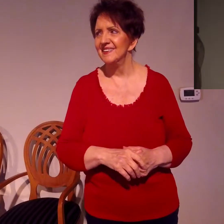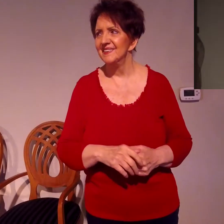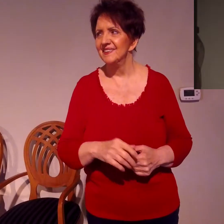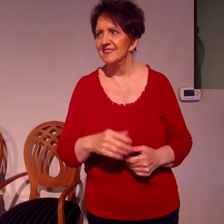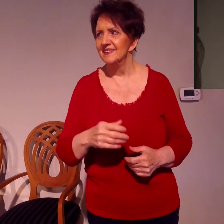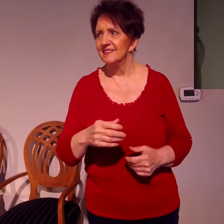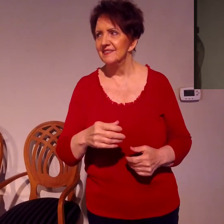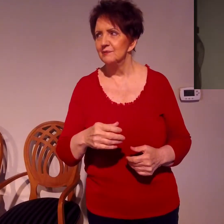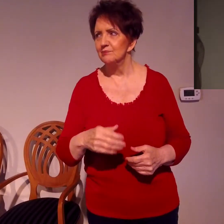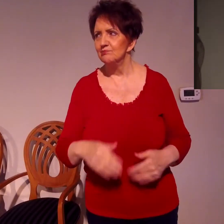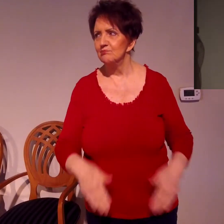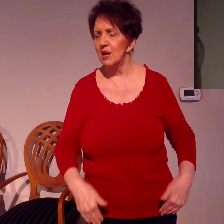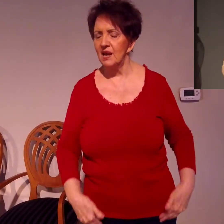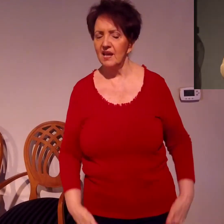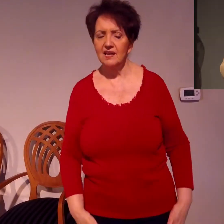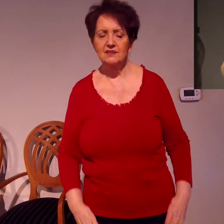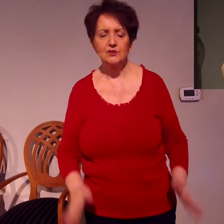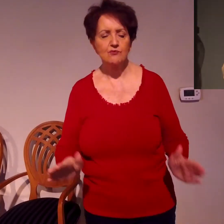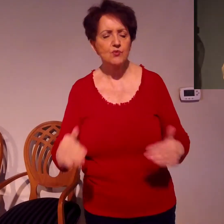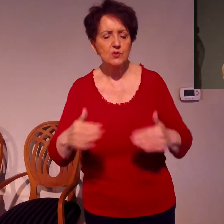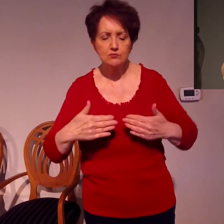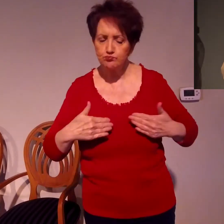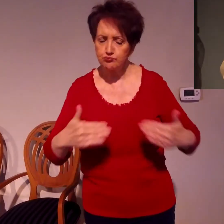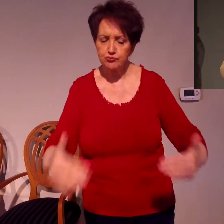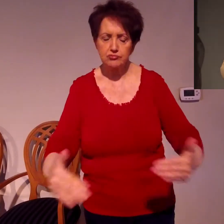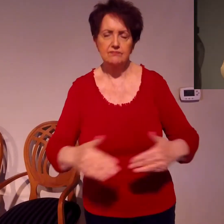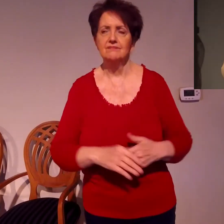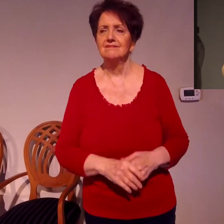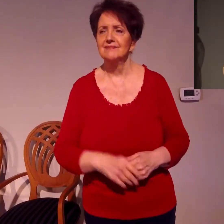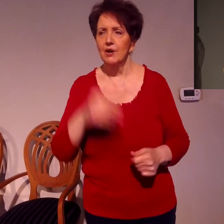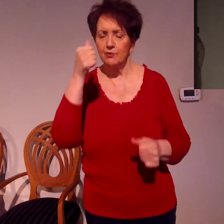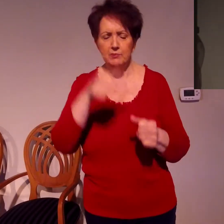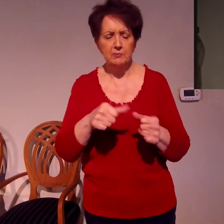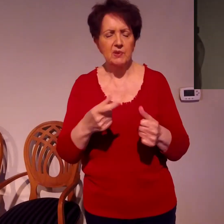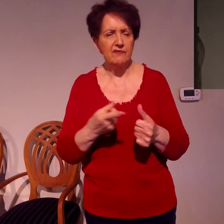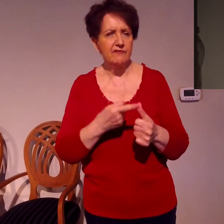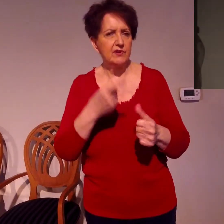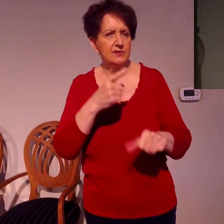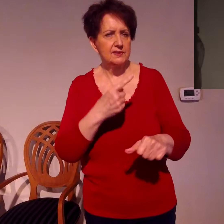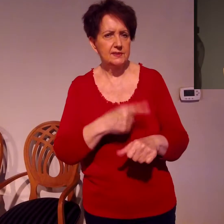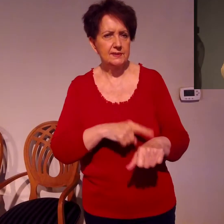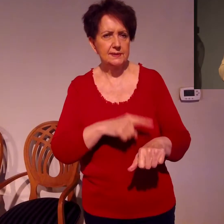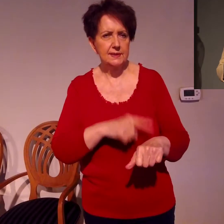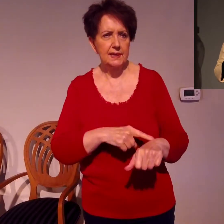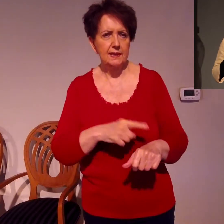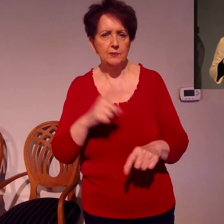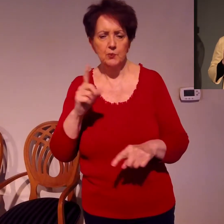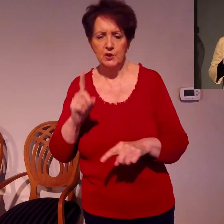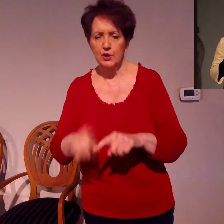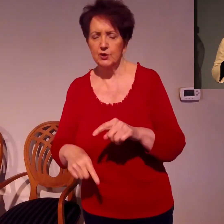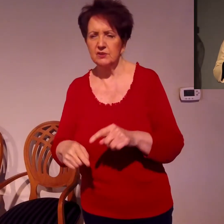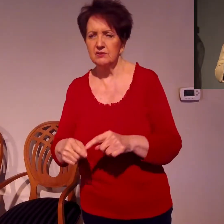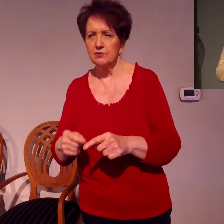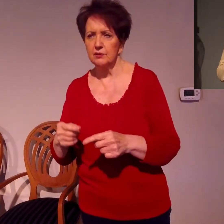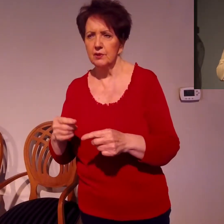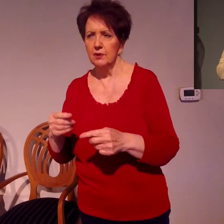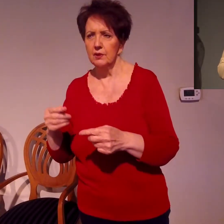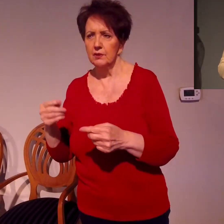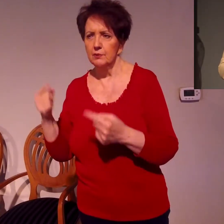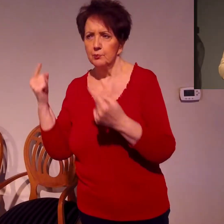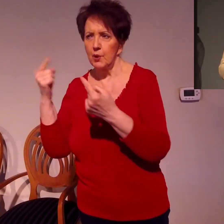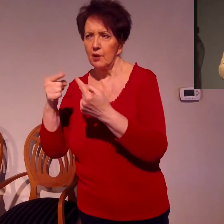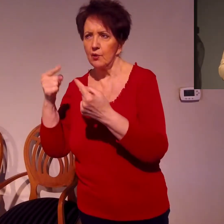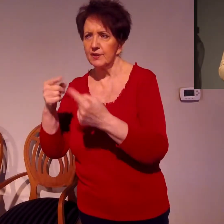room, all that good stuff. I remember the first time that back in the days where you couldn't do the priority seating kind of thing, back in the